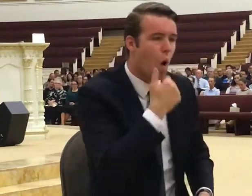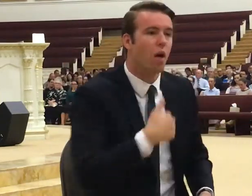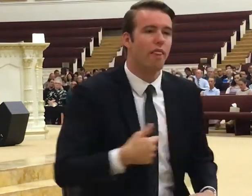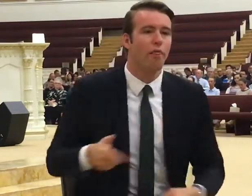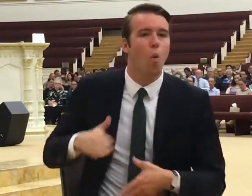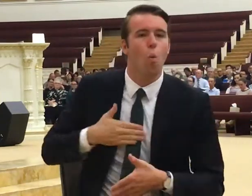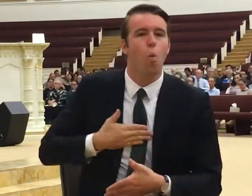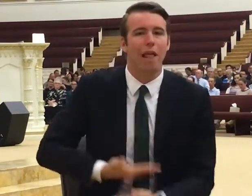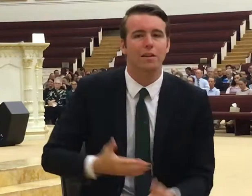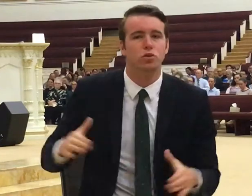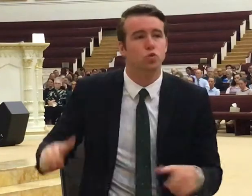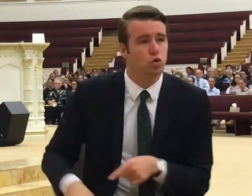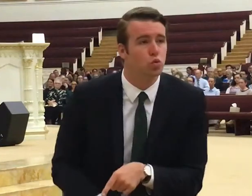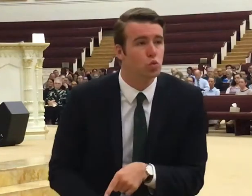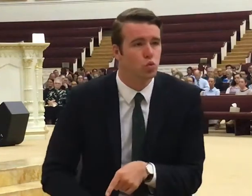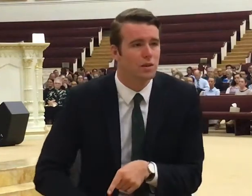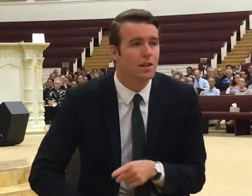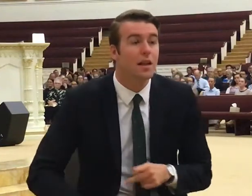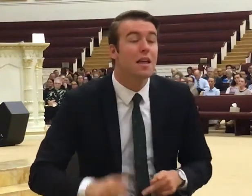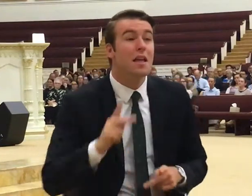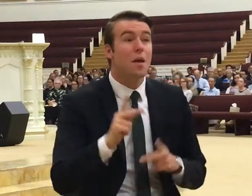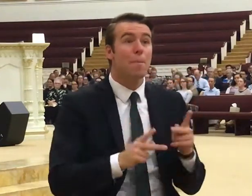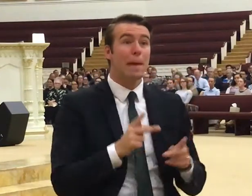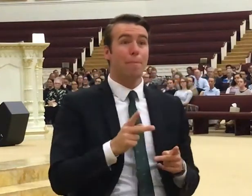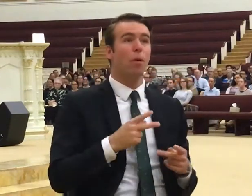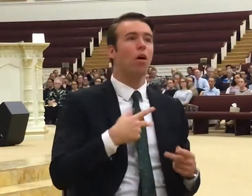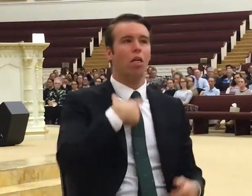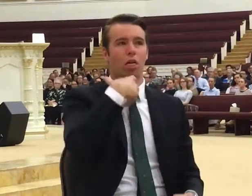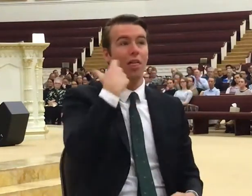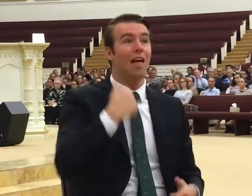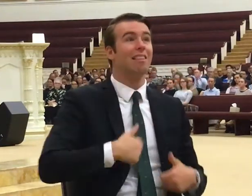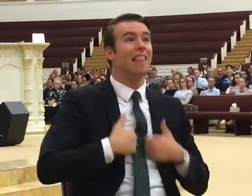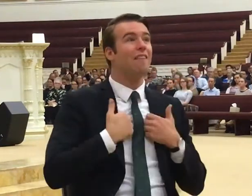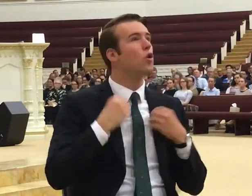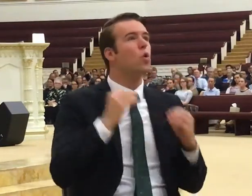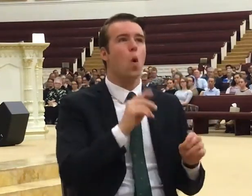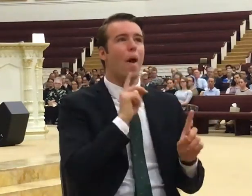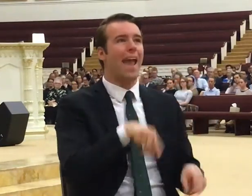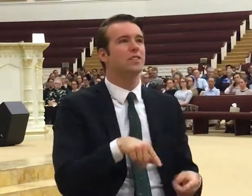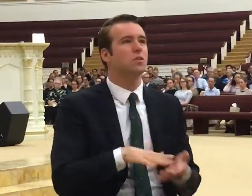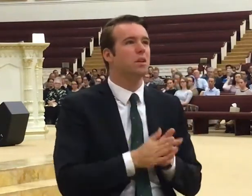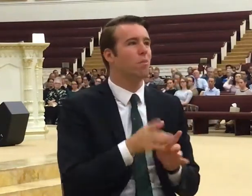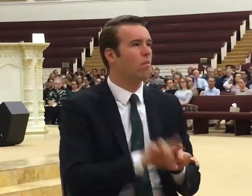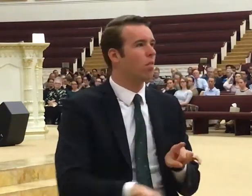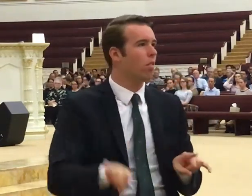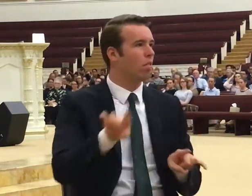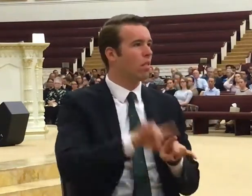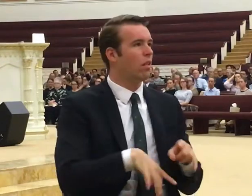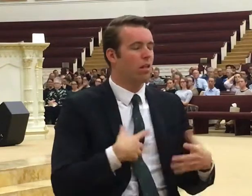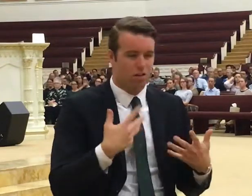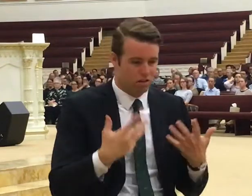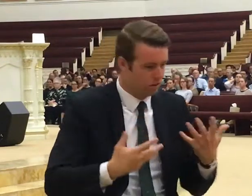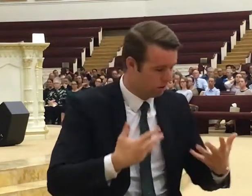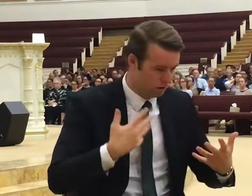And people are tired of living life without answers. And he said